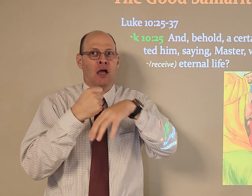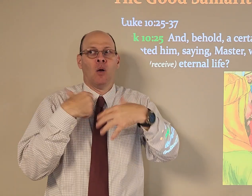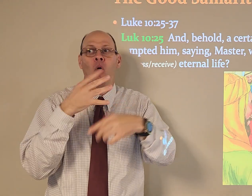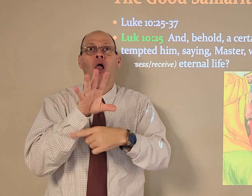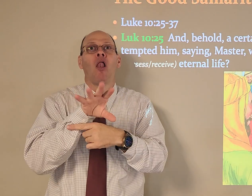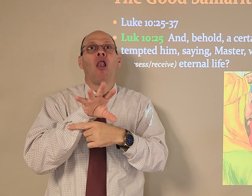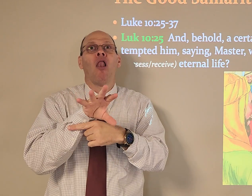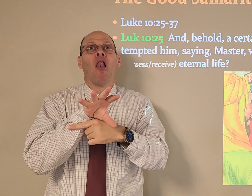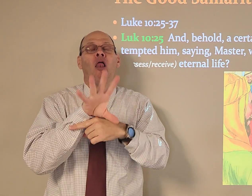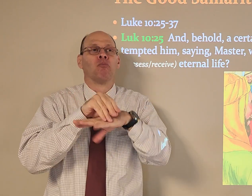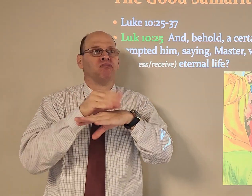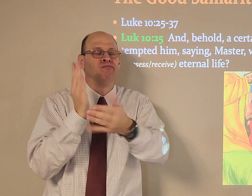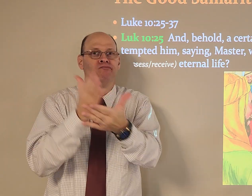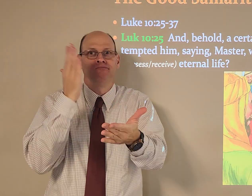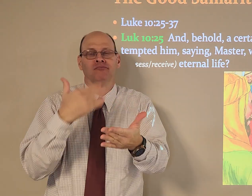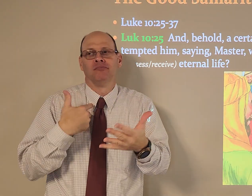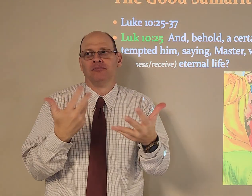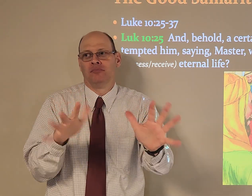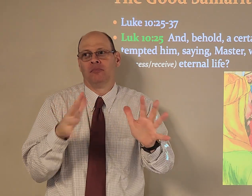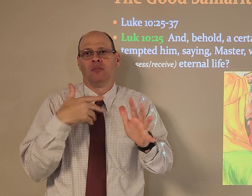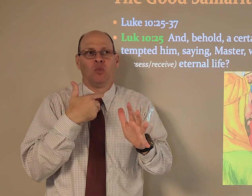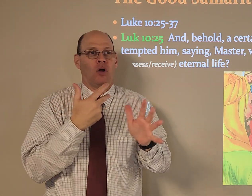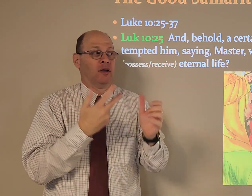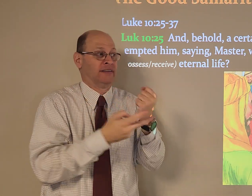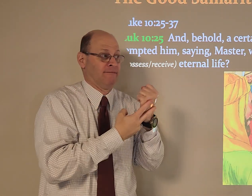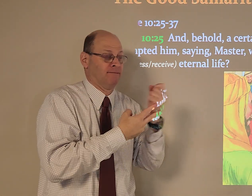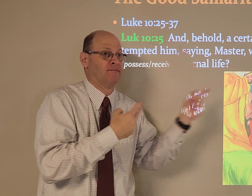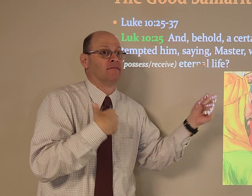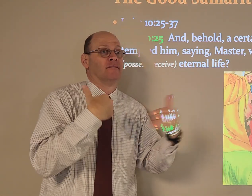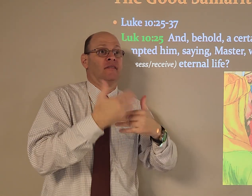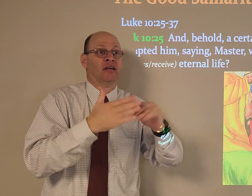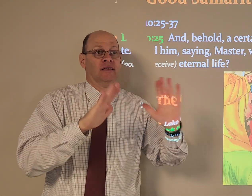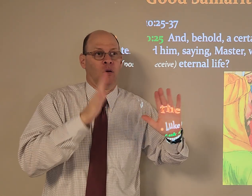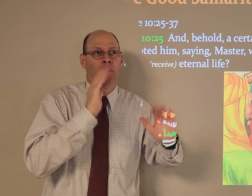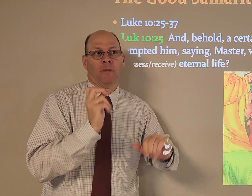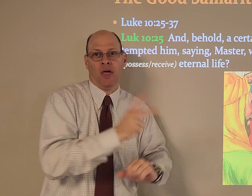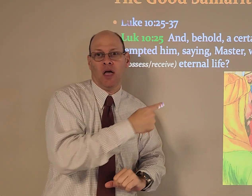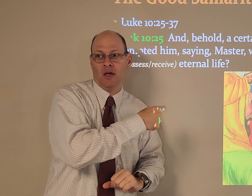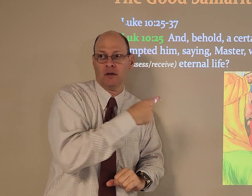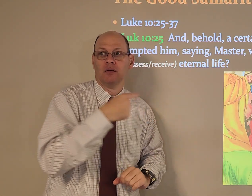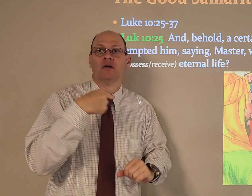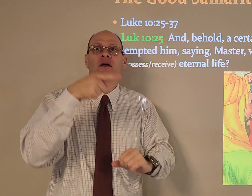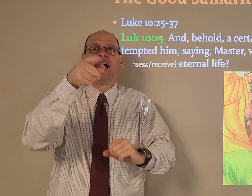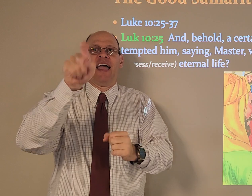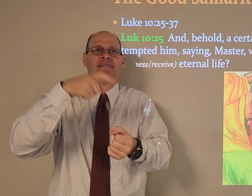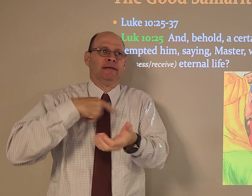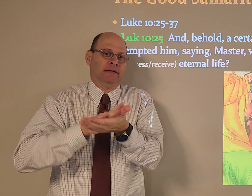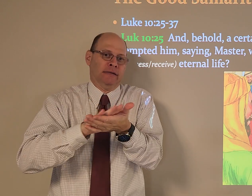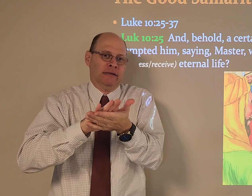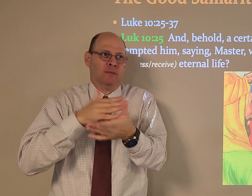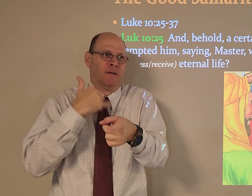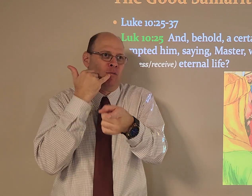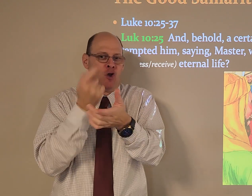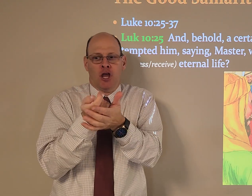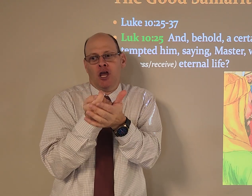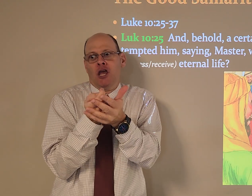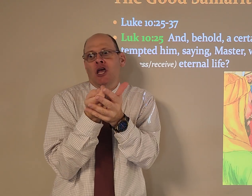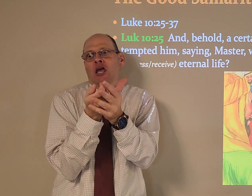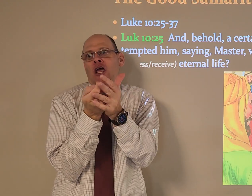phone's about to run out. I don't want to stop in the middle of teaching. So next Sunday we'll be back. I need to work on